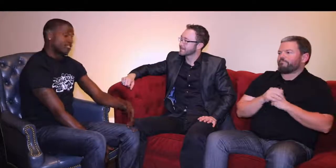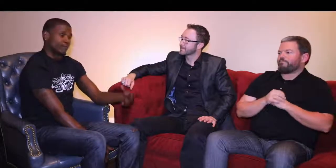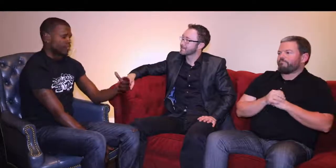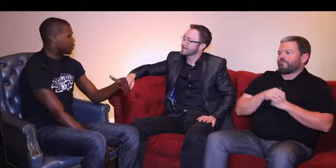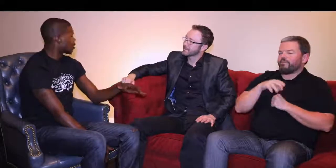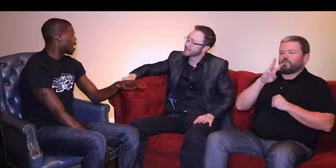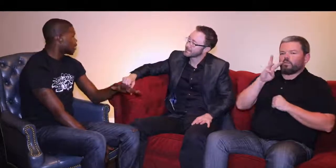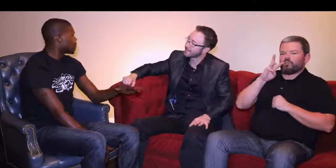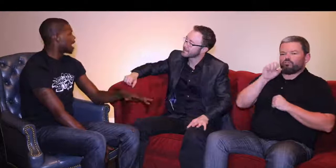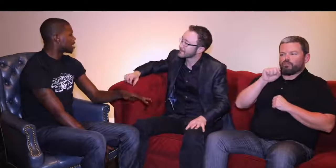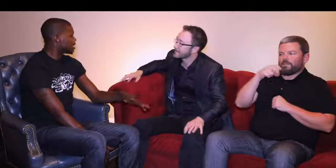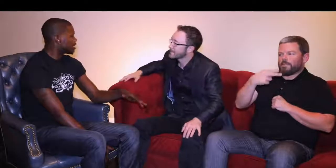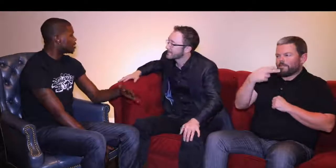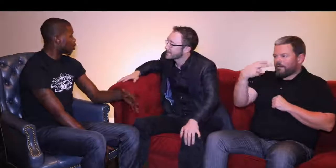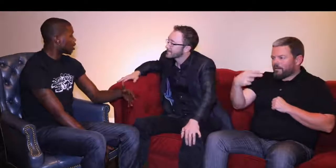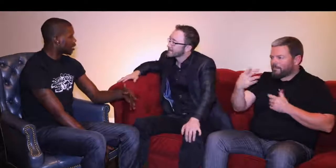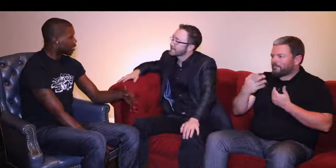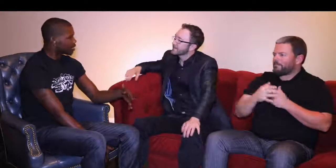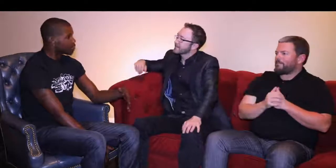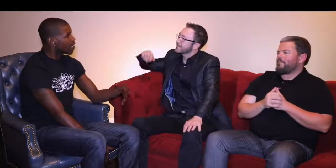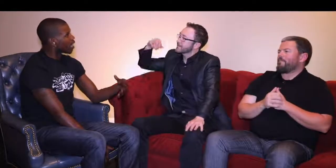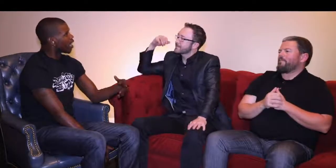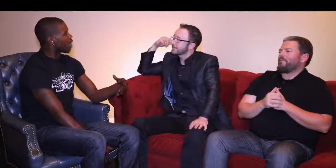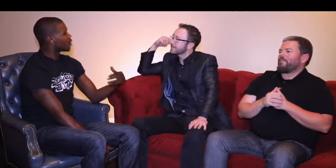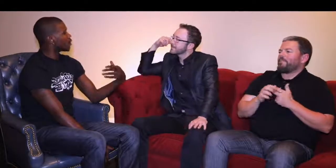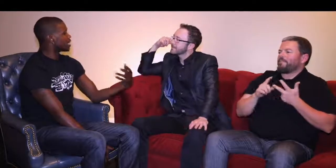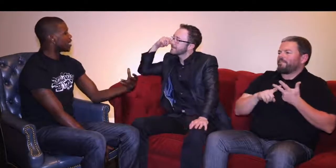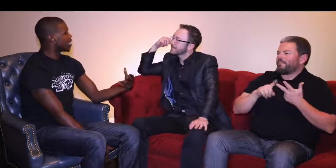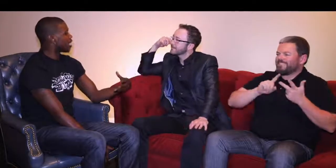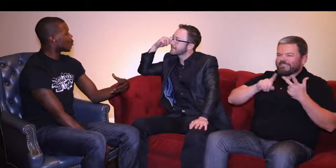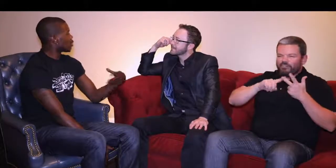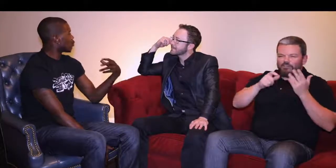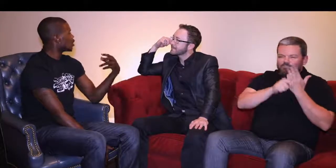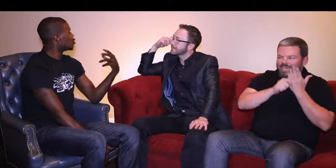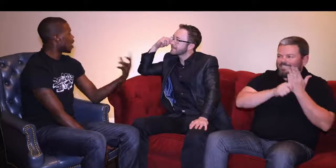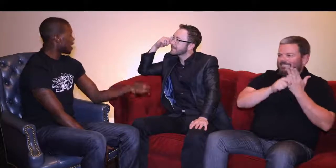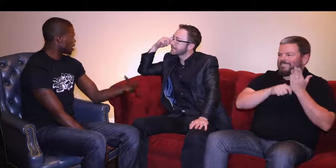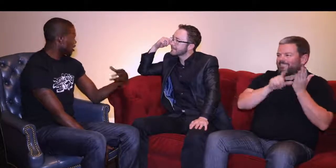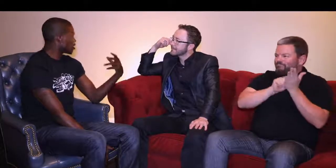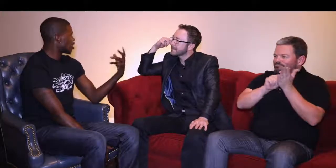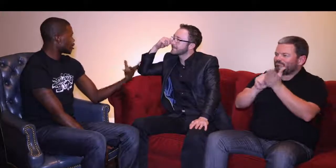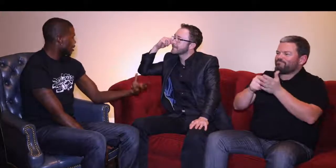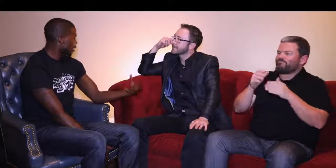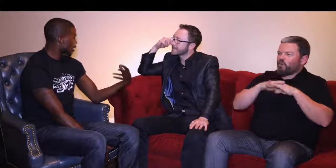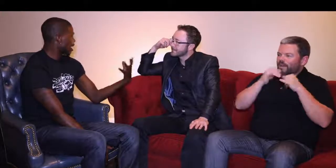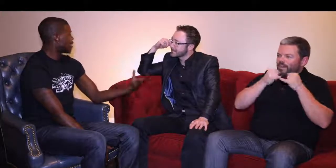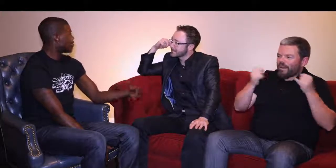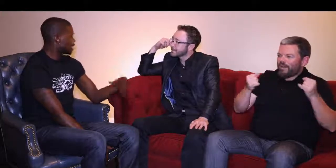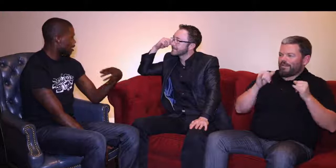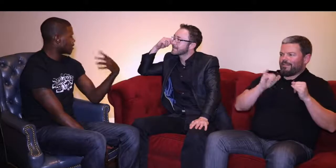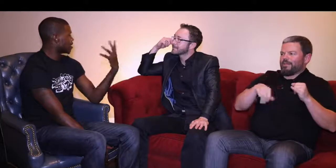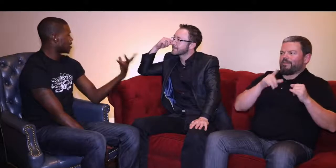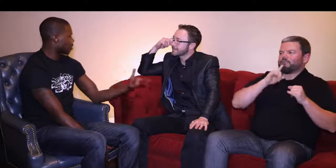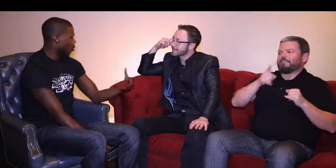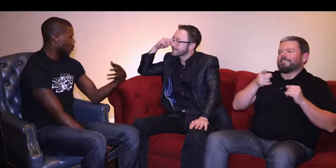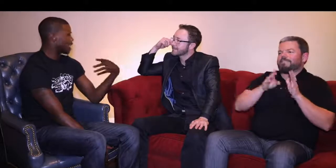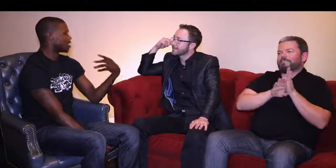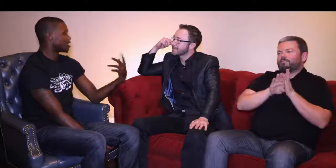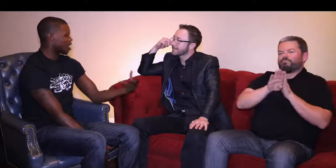Different kinds of magazines online. And from there, that's when more traction started being gained for Definitely Dope. And I started